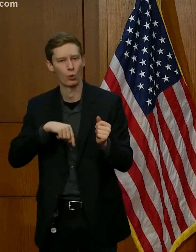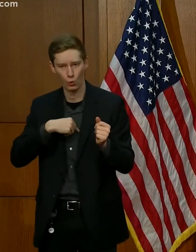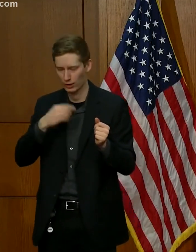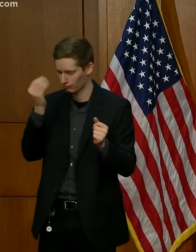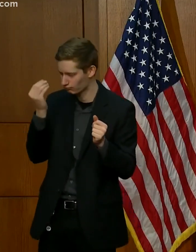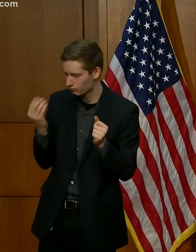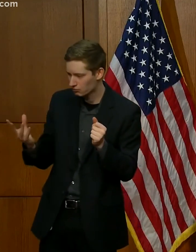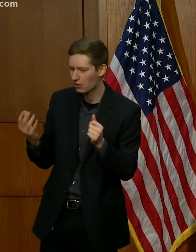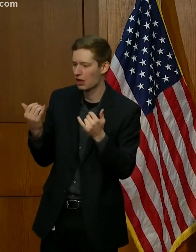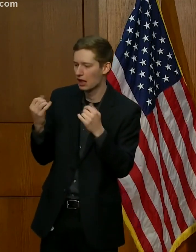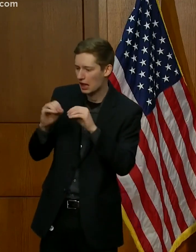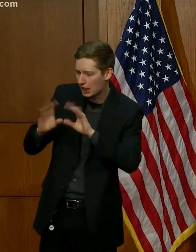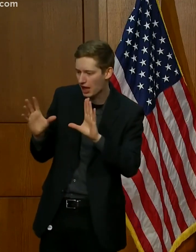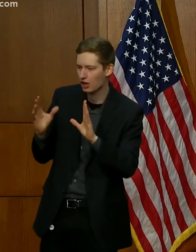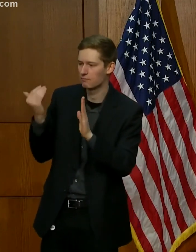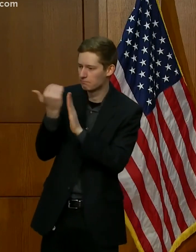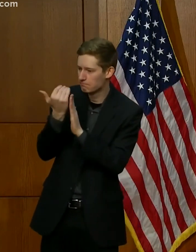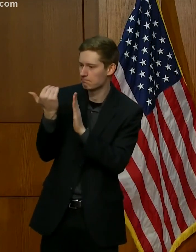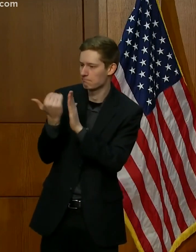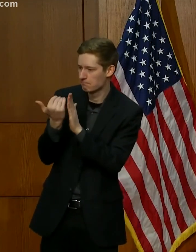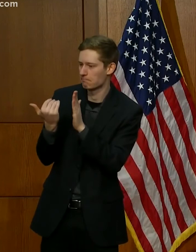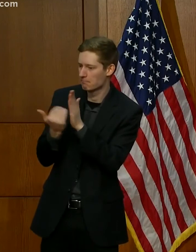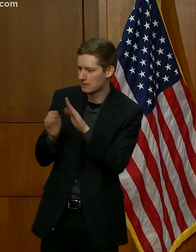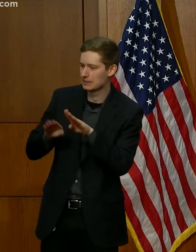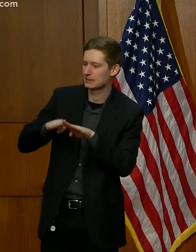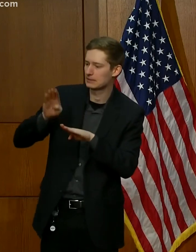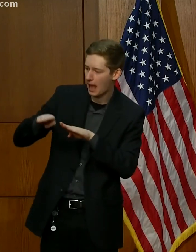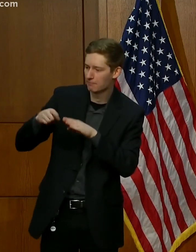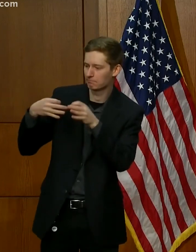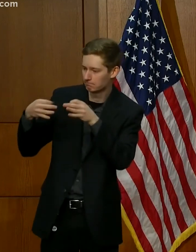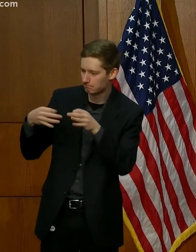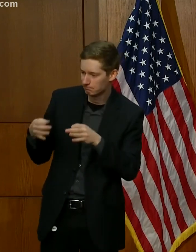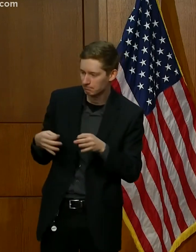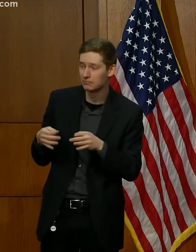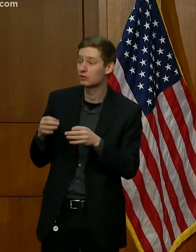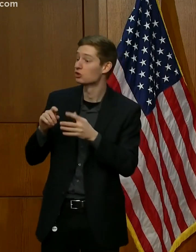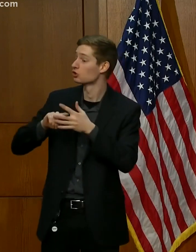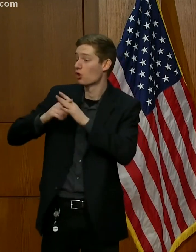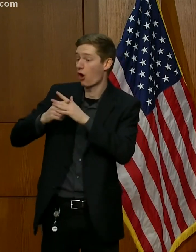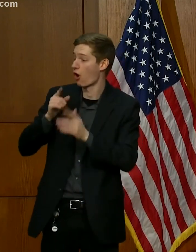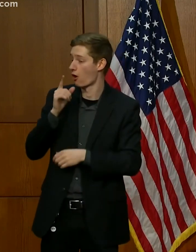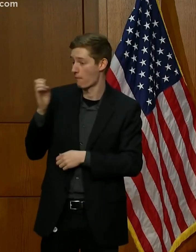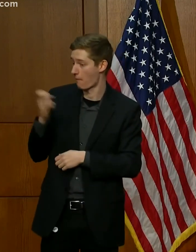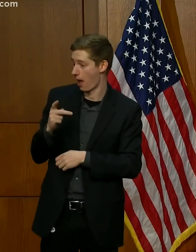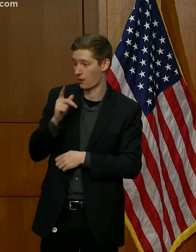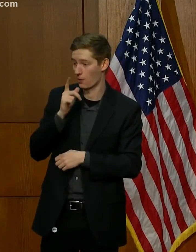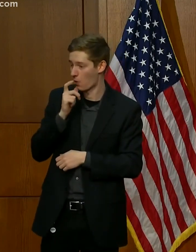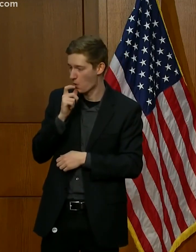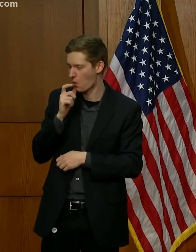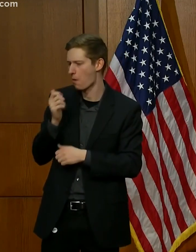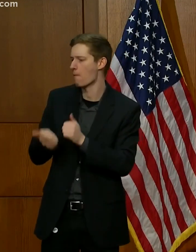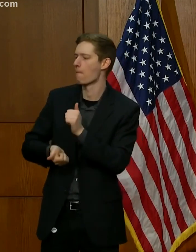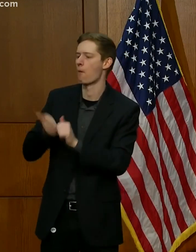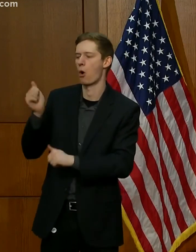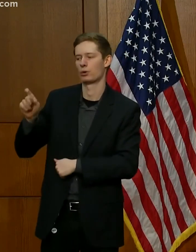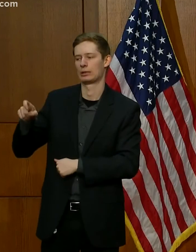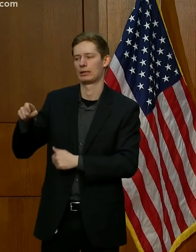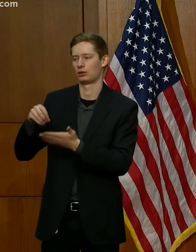take. You can start with the students who most need that in-person instruction. But we also